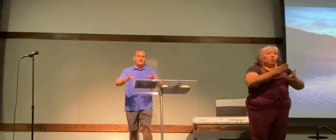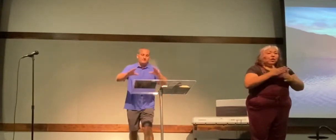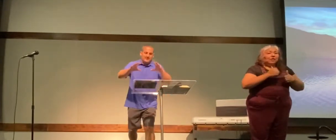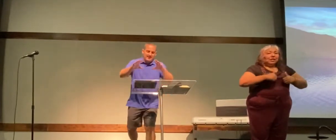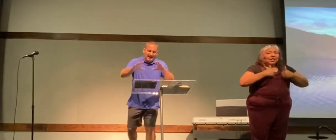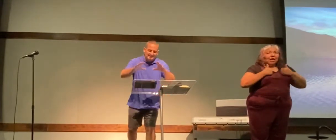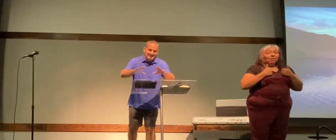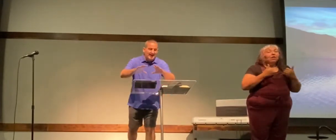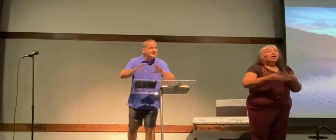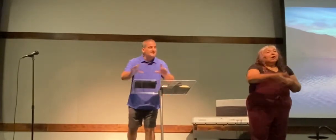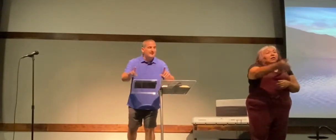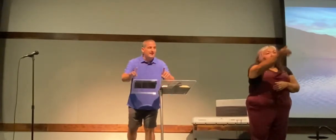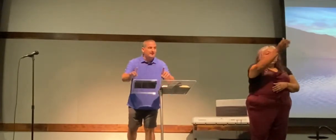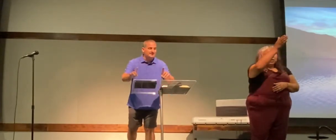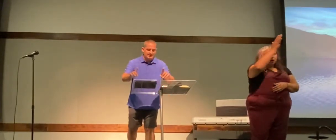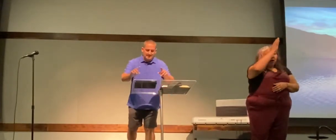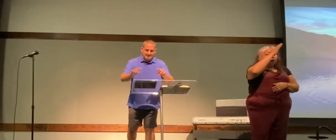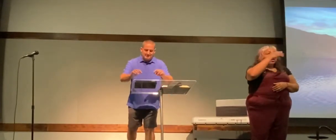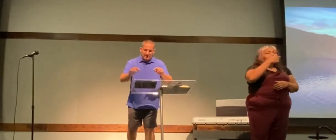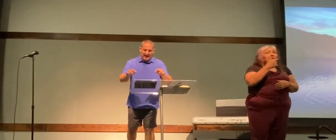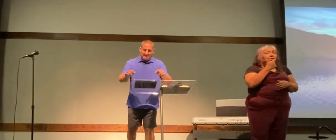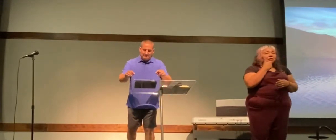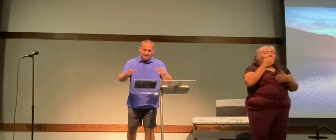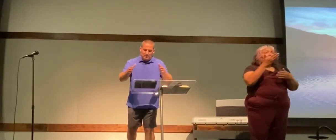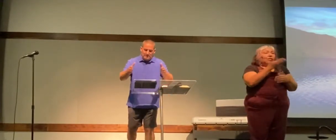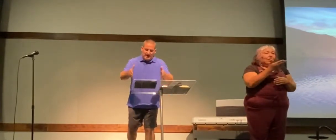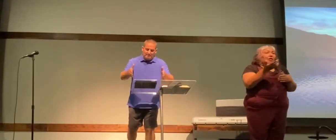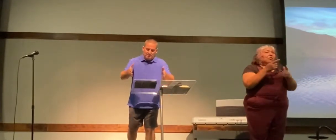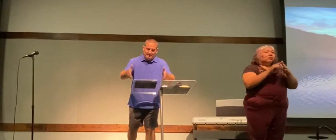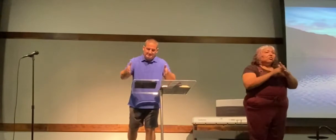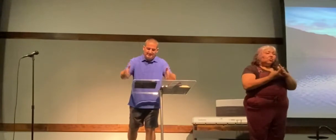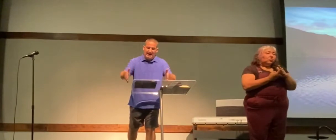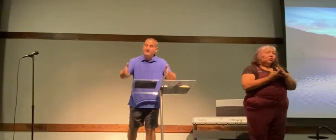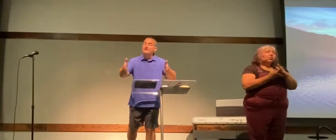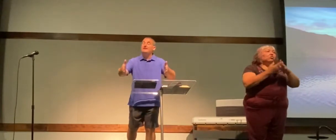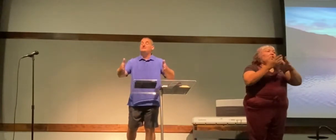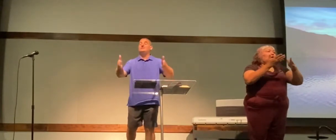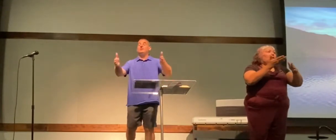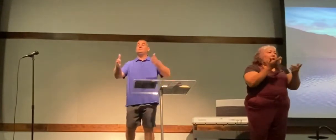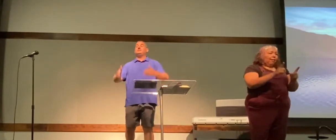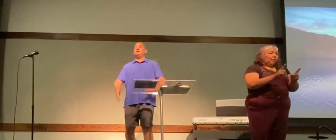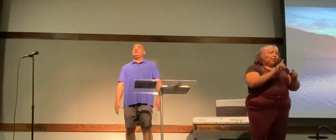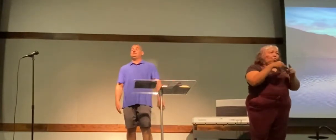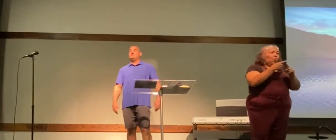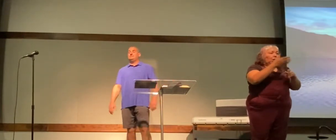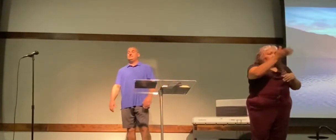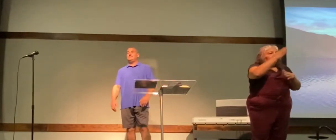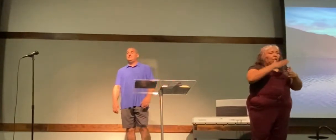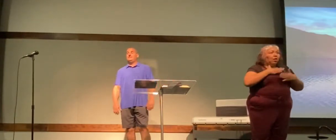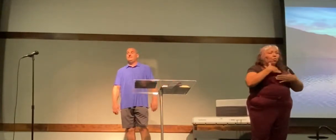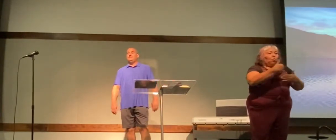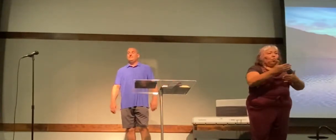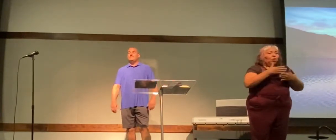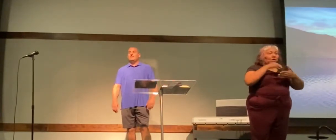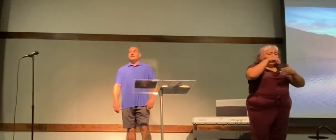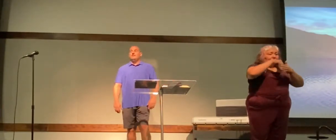me. God-sized things start happening when God breathes life into those things.